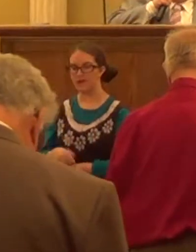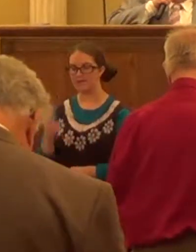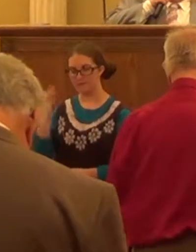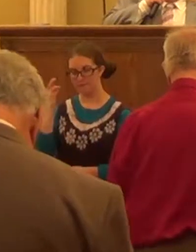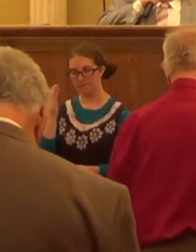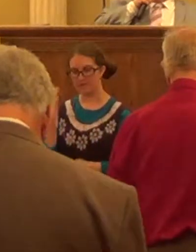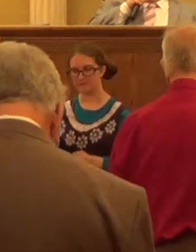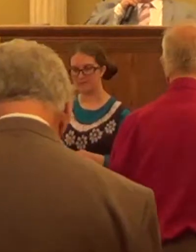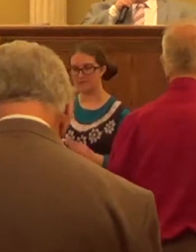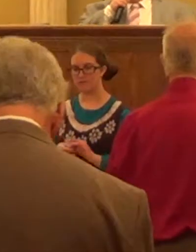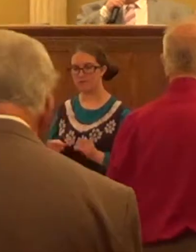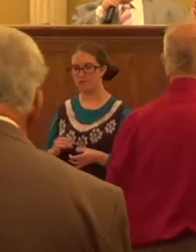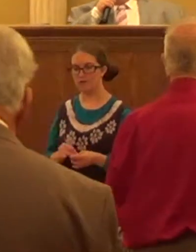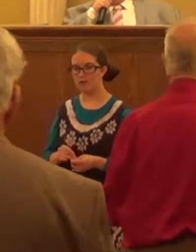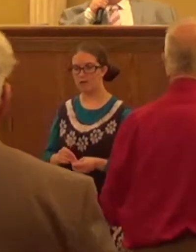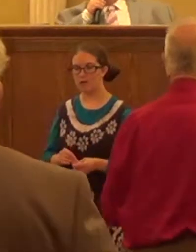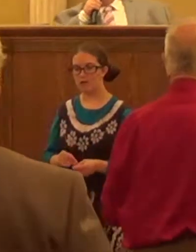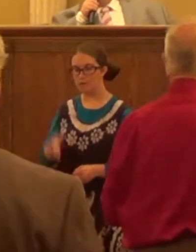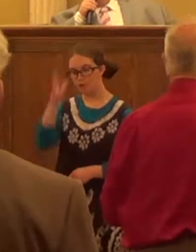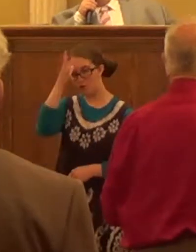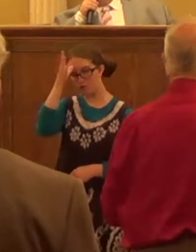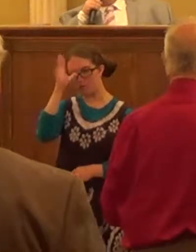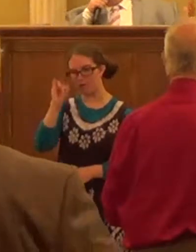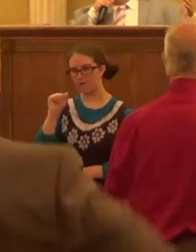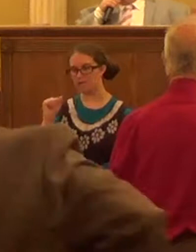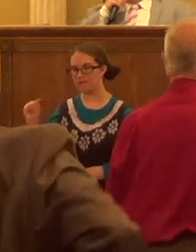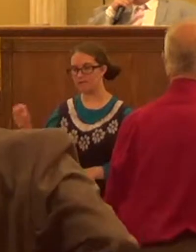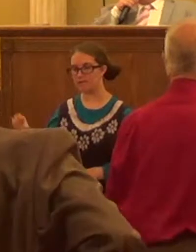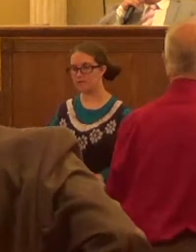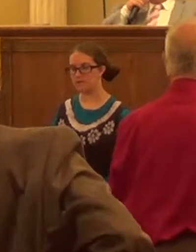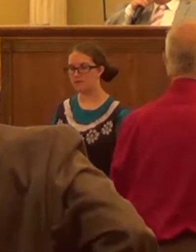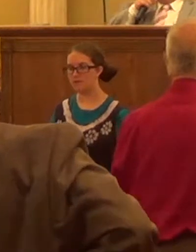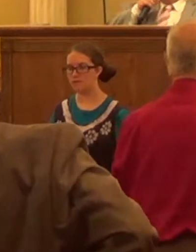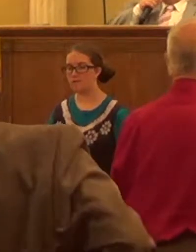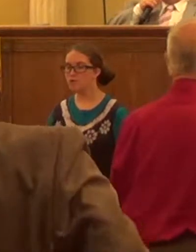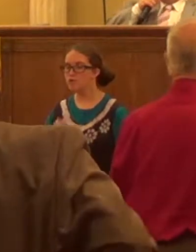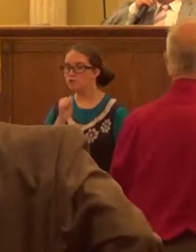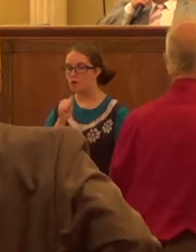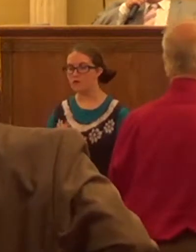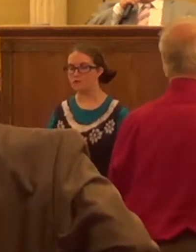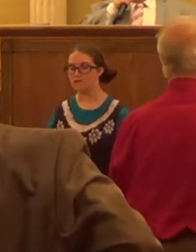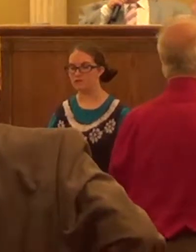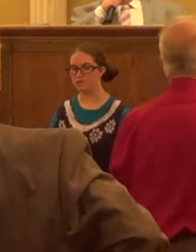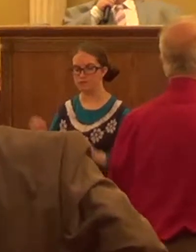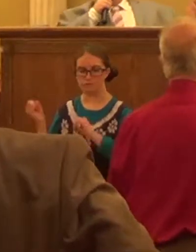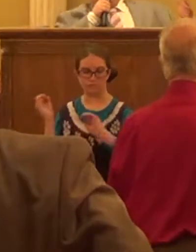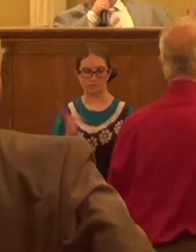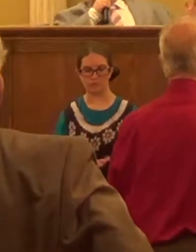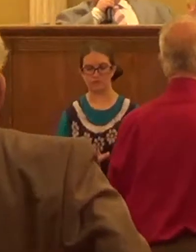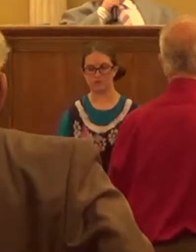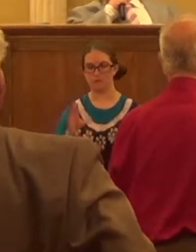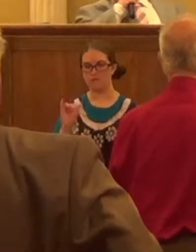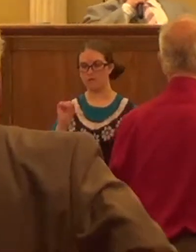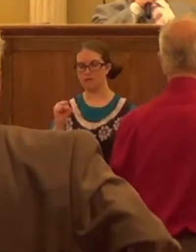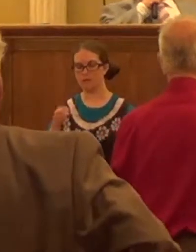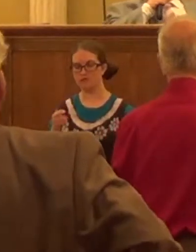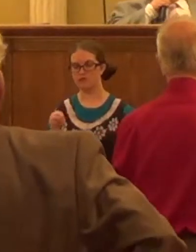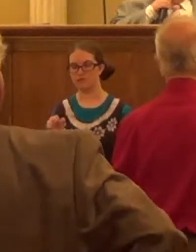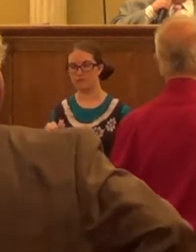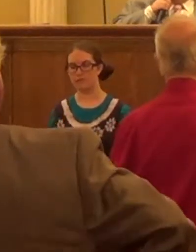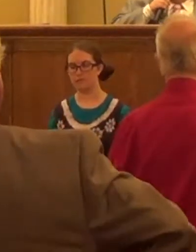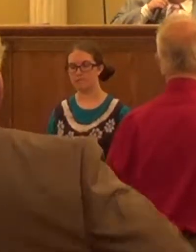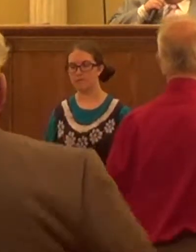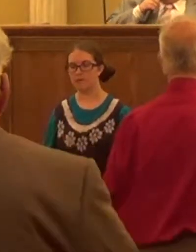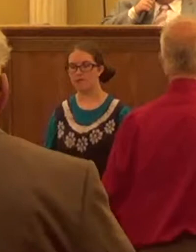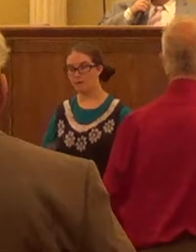thought. If you're going to father Isaac, you've got to disown Ishmael. If you're going to father Isaac,